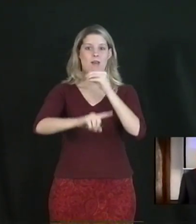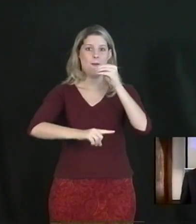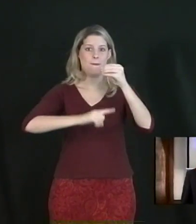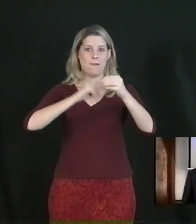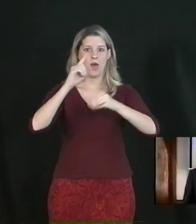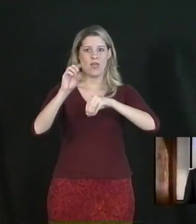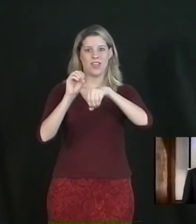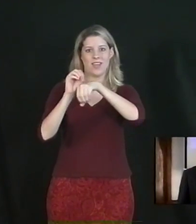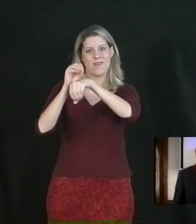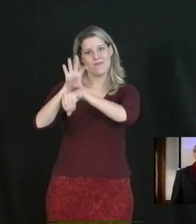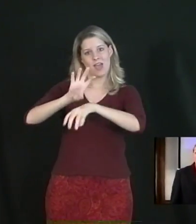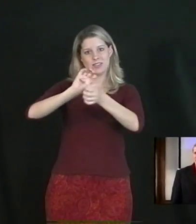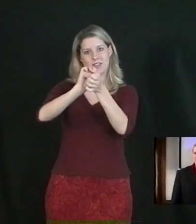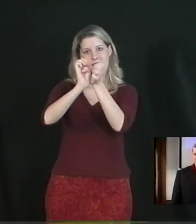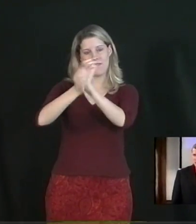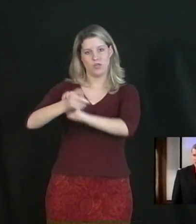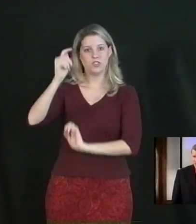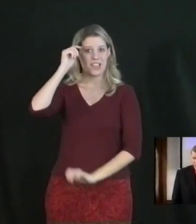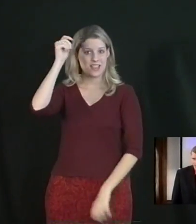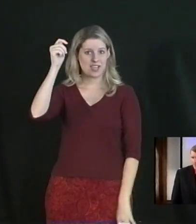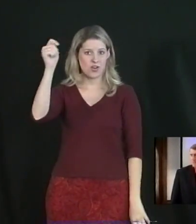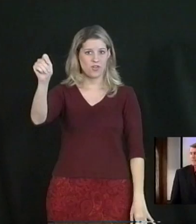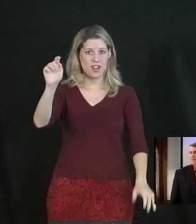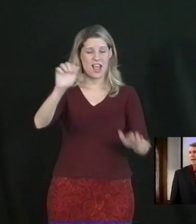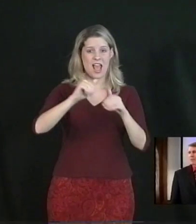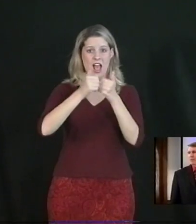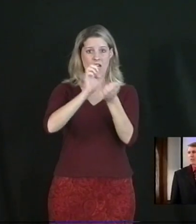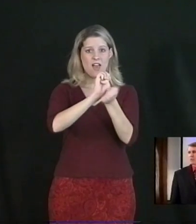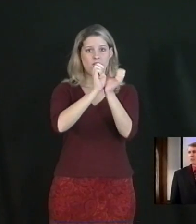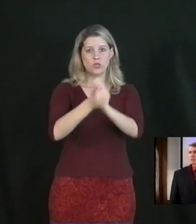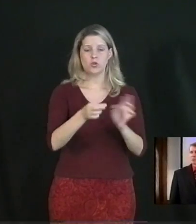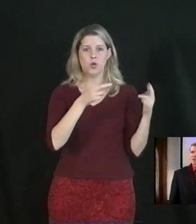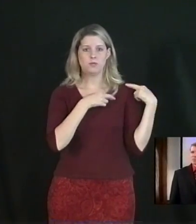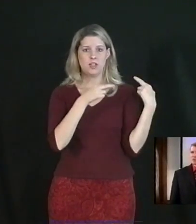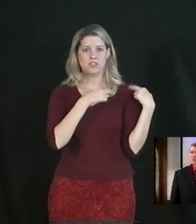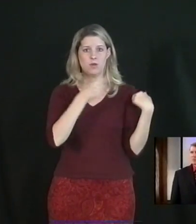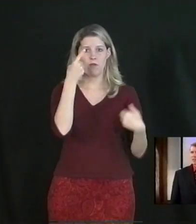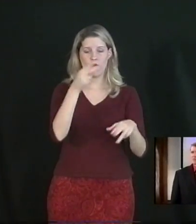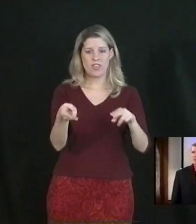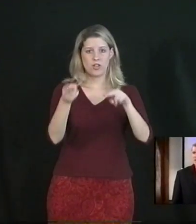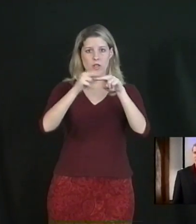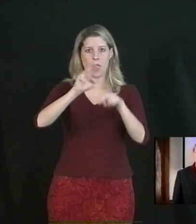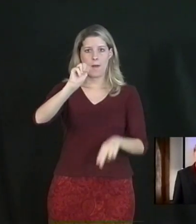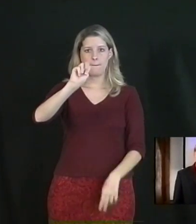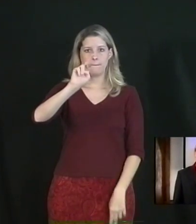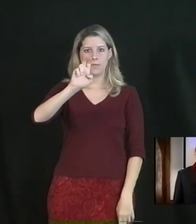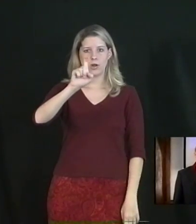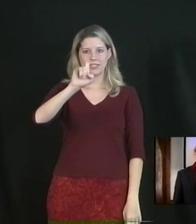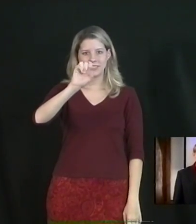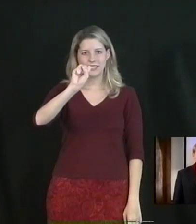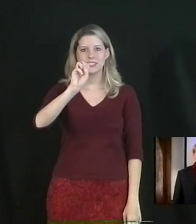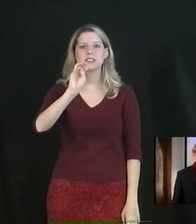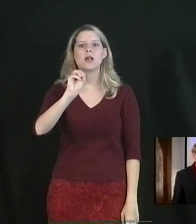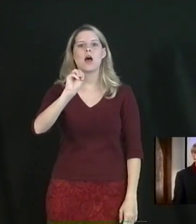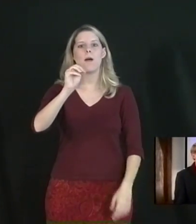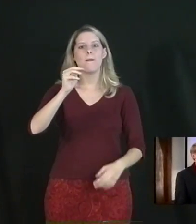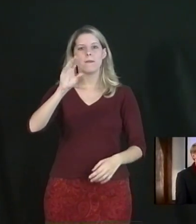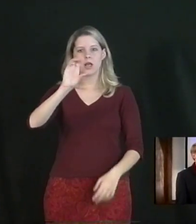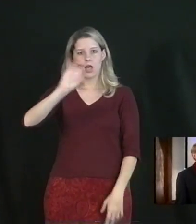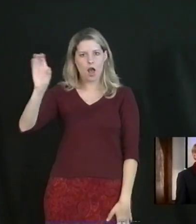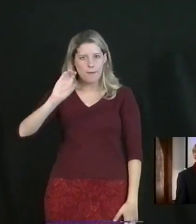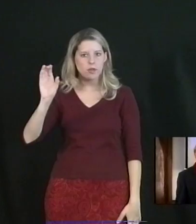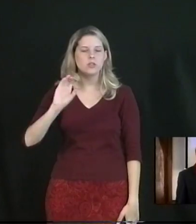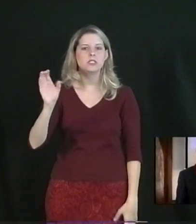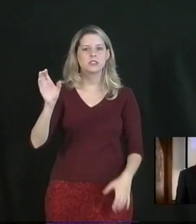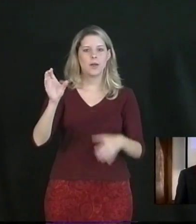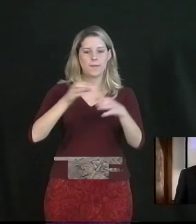5 about the effects of the evolution theory. How that evolution is responsible for the rise of communism, Marxism, socialism. And tonight we're going to